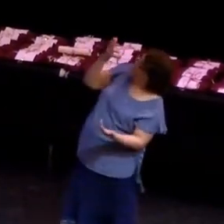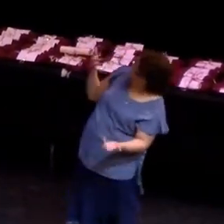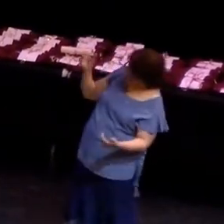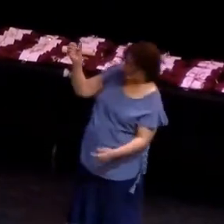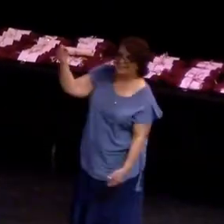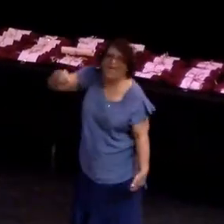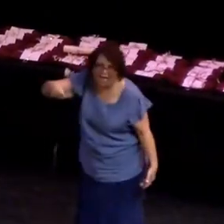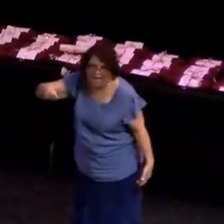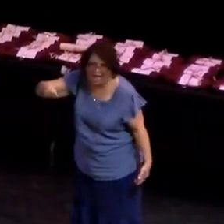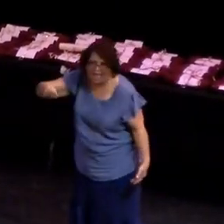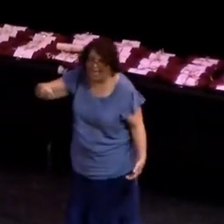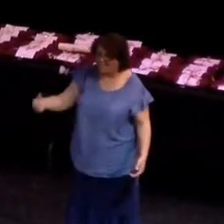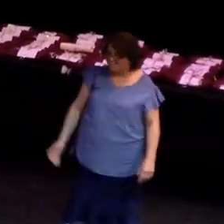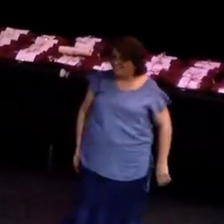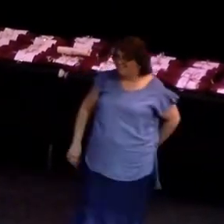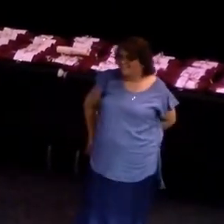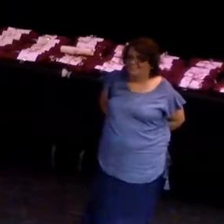Yeah.